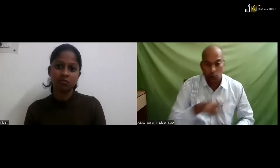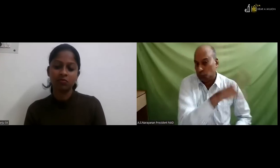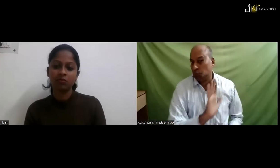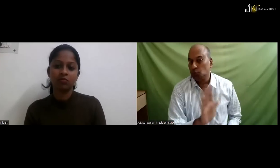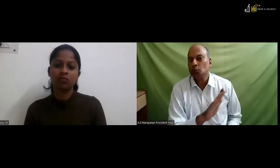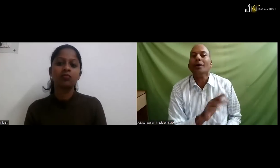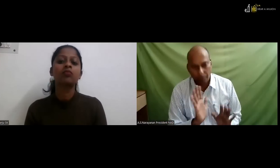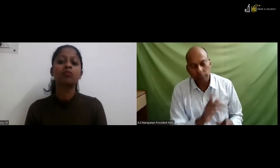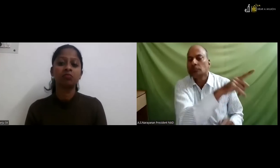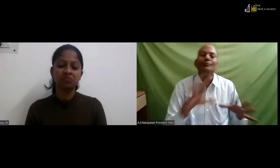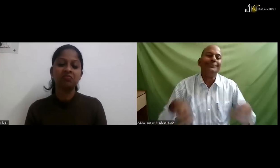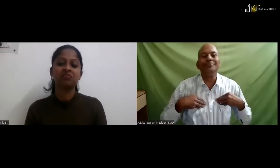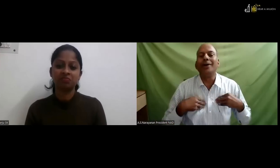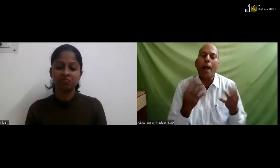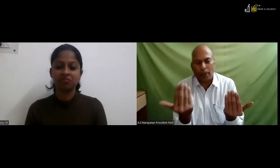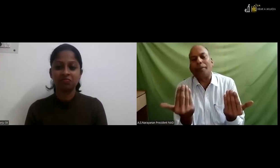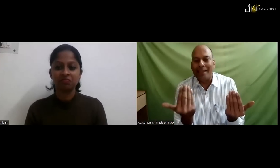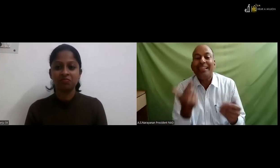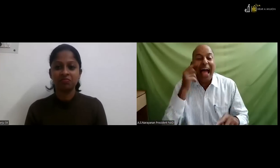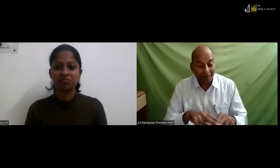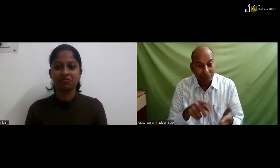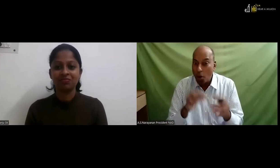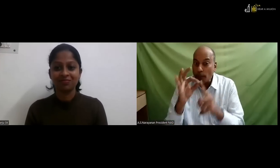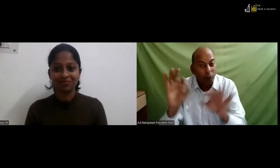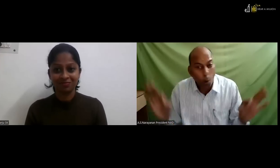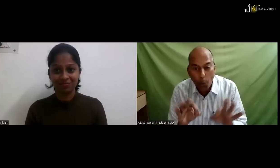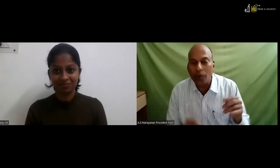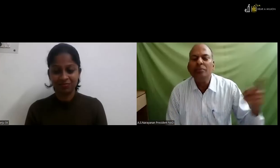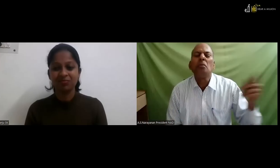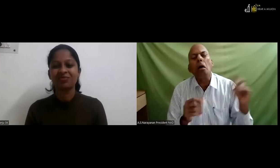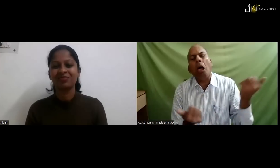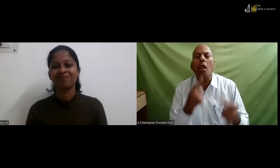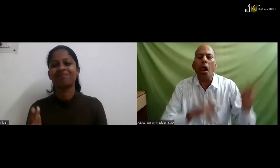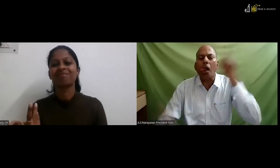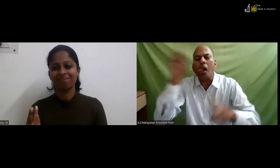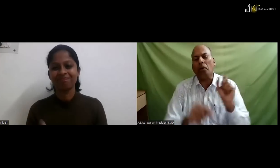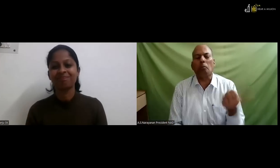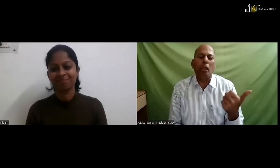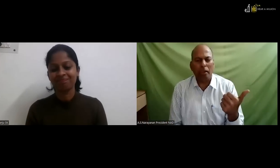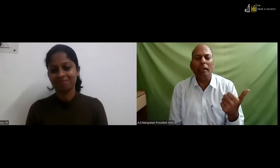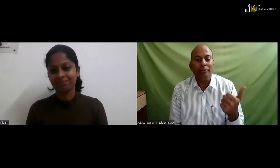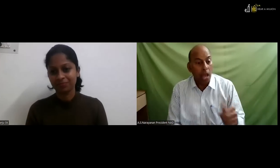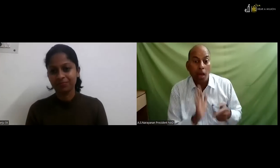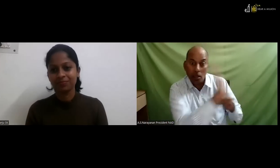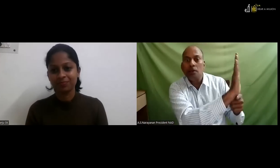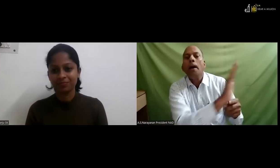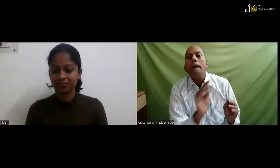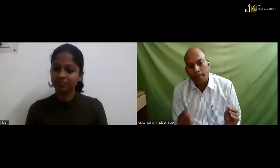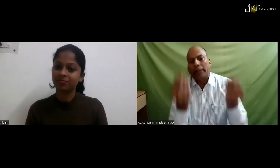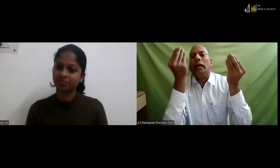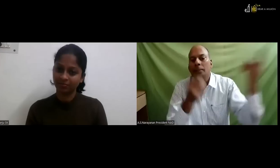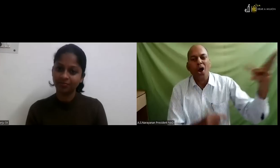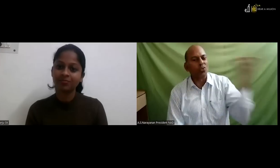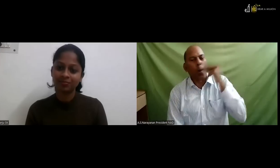and please don't think that we are deaf and you will just handle it and you can just ignore it later on. So they were just making